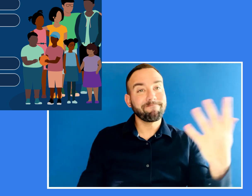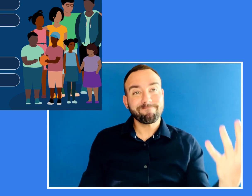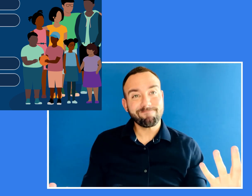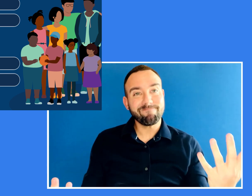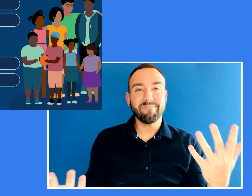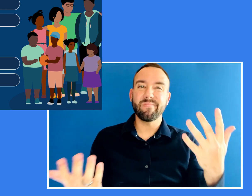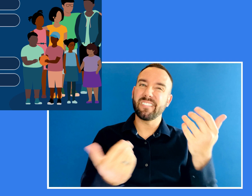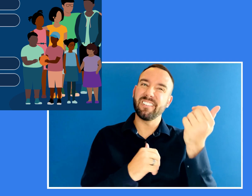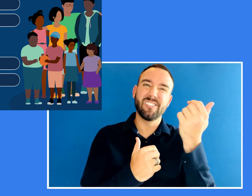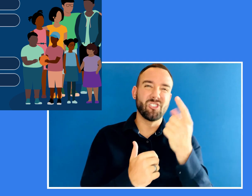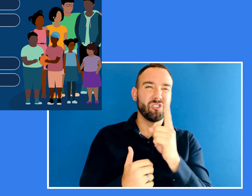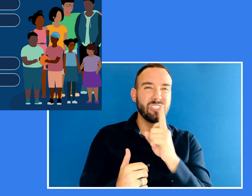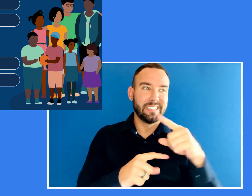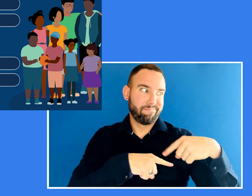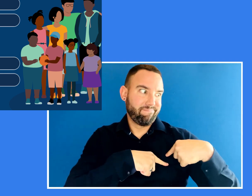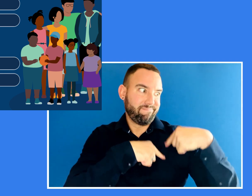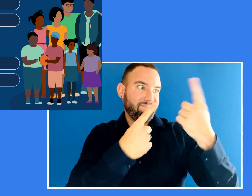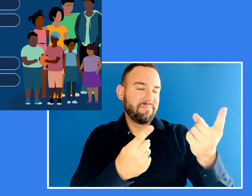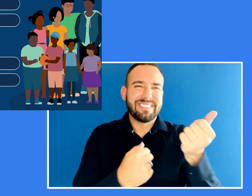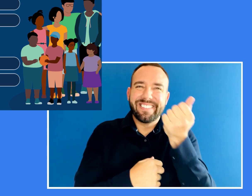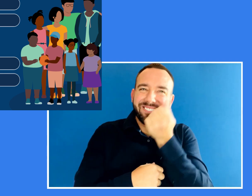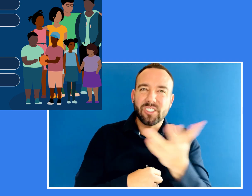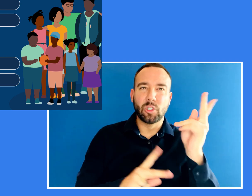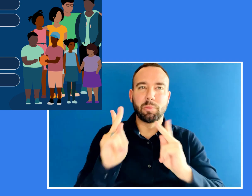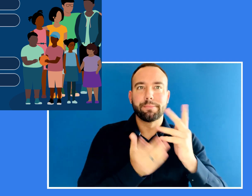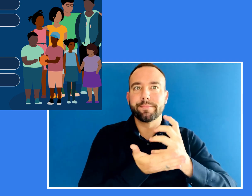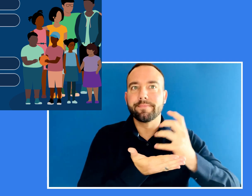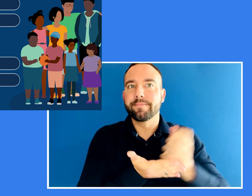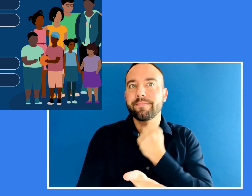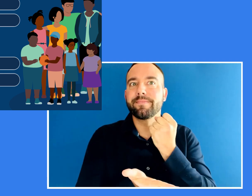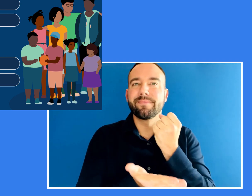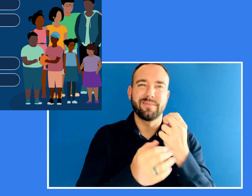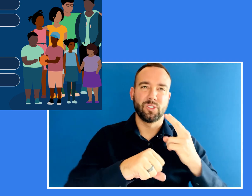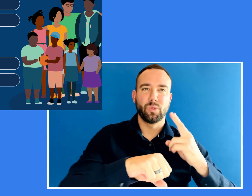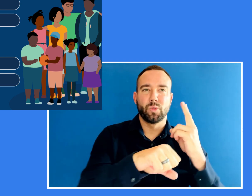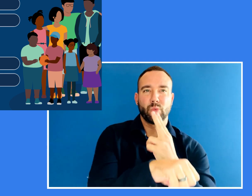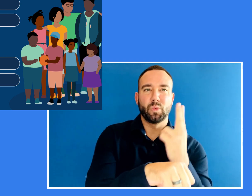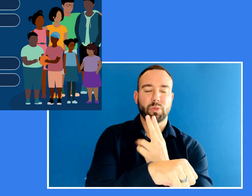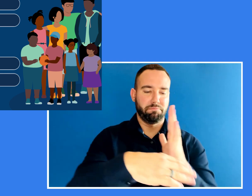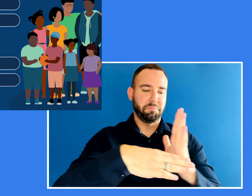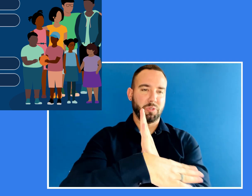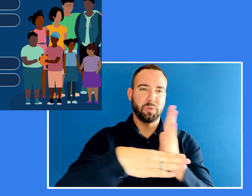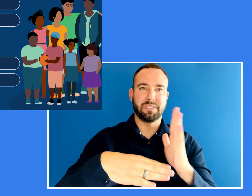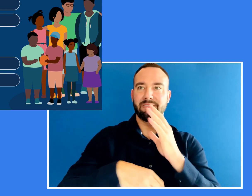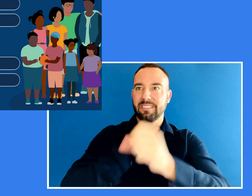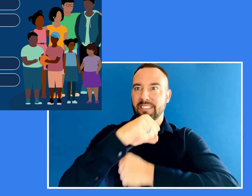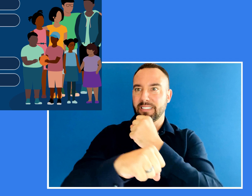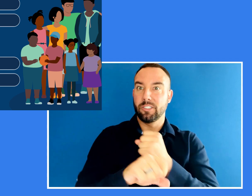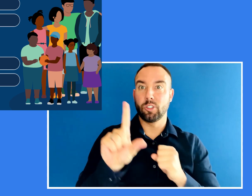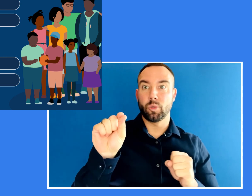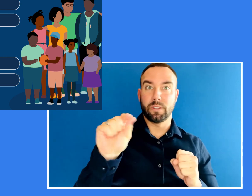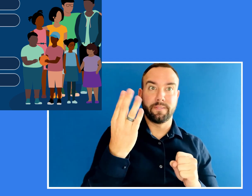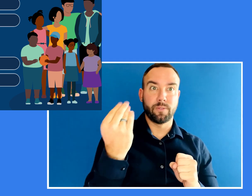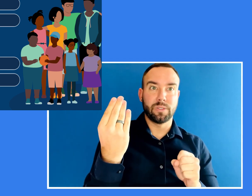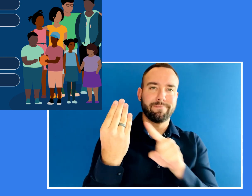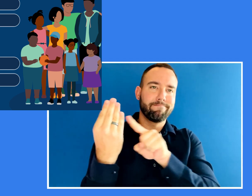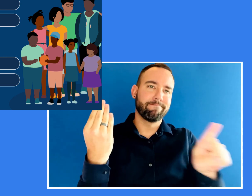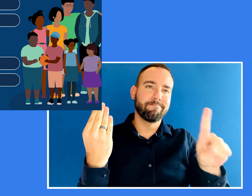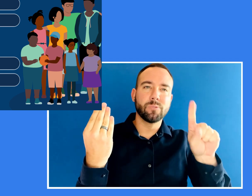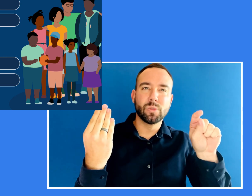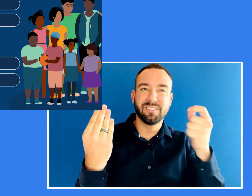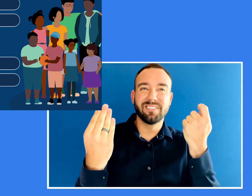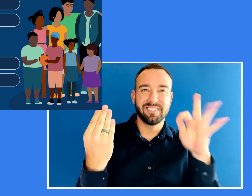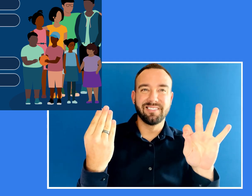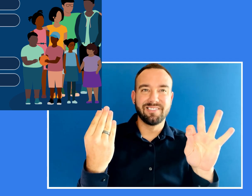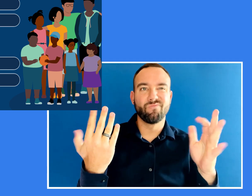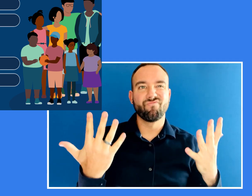However, there have only been modest increases in use of both interventions between 2014 and 2019.